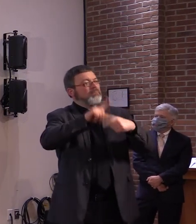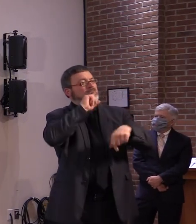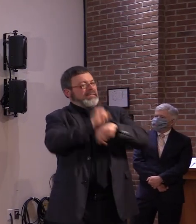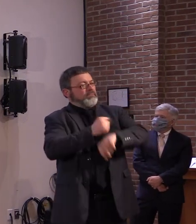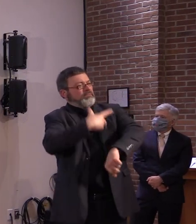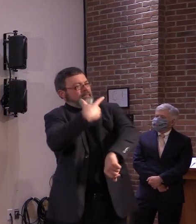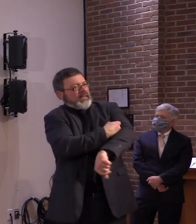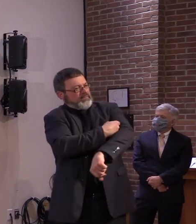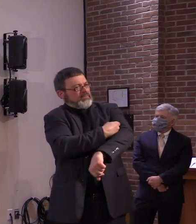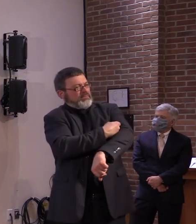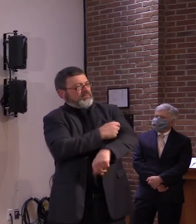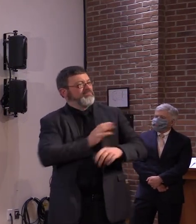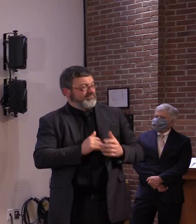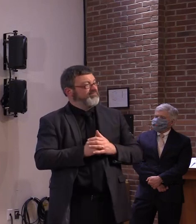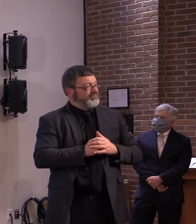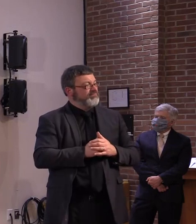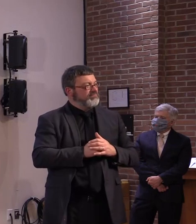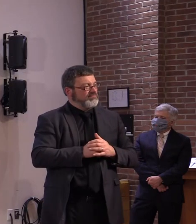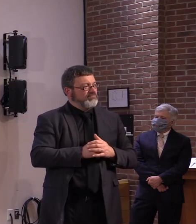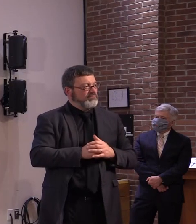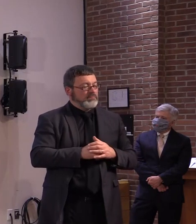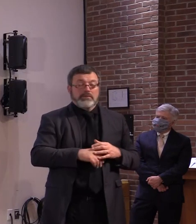Levine.